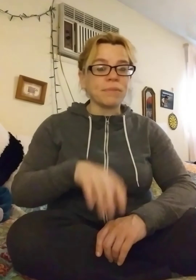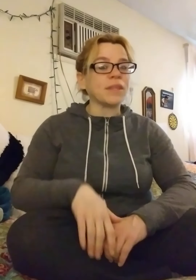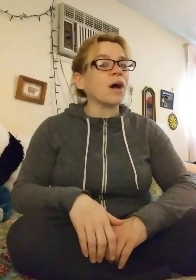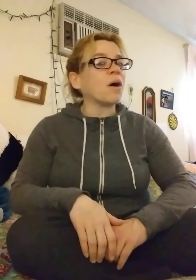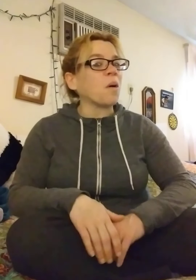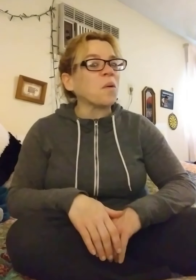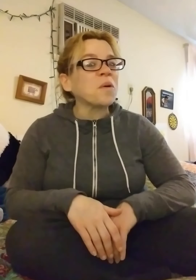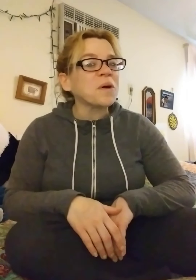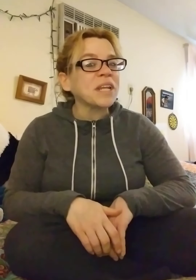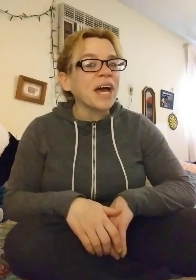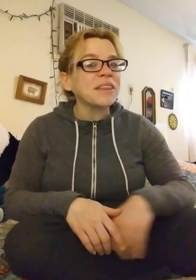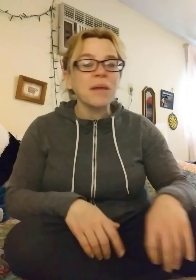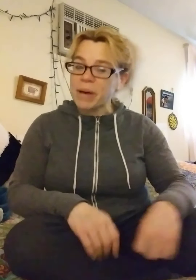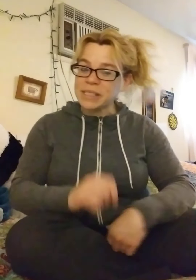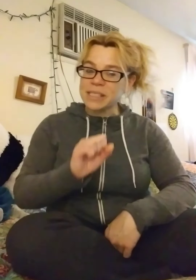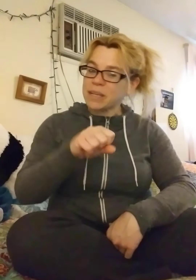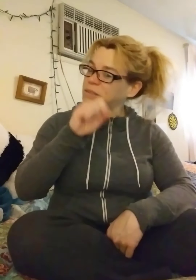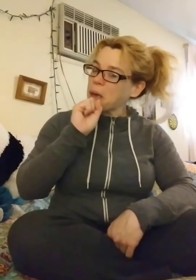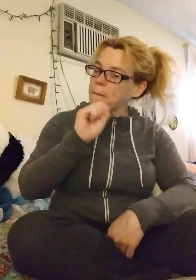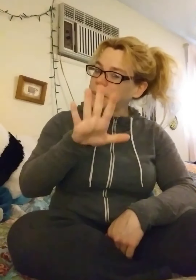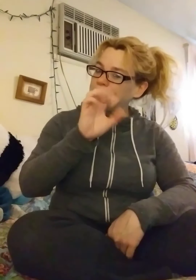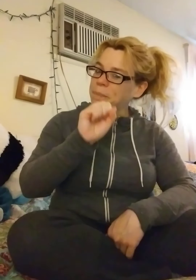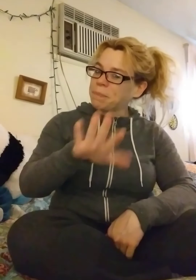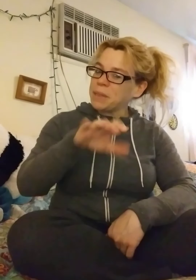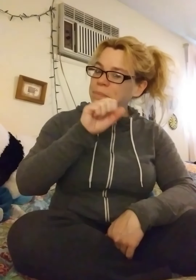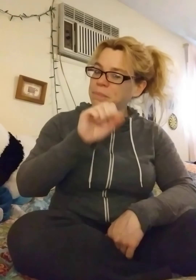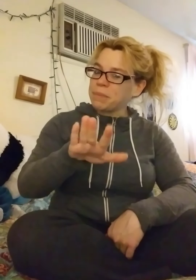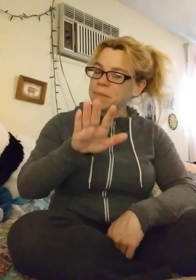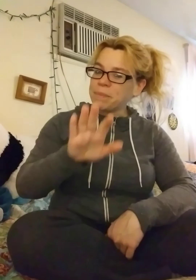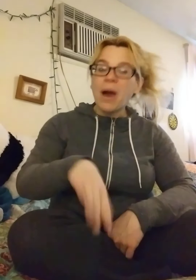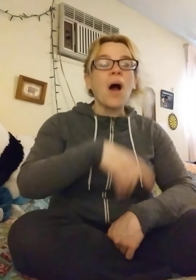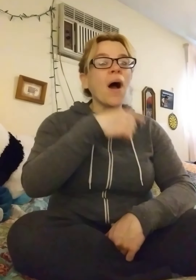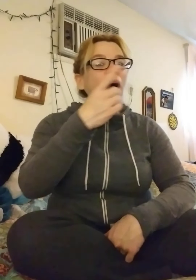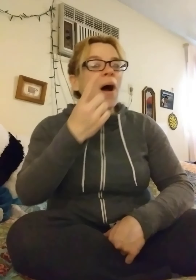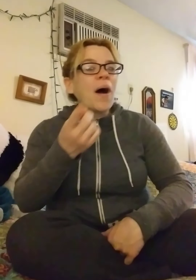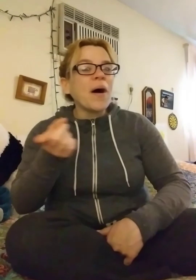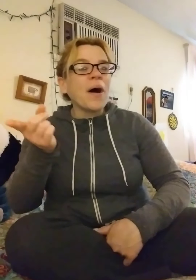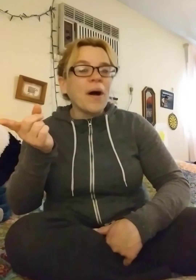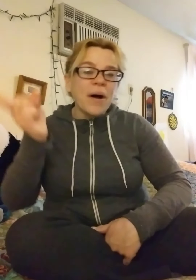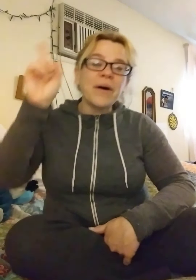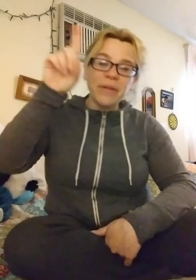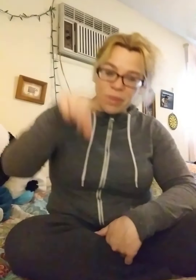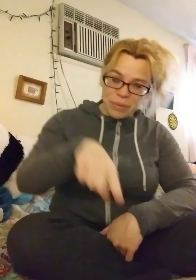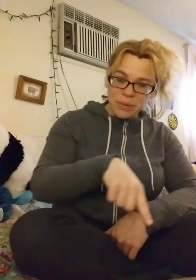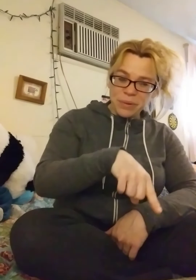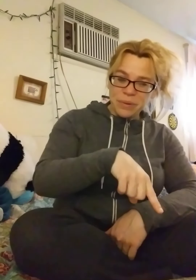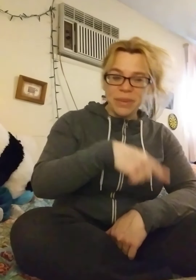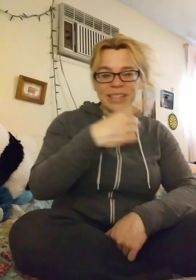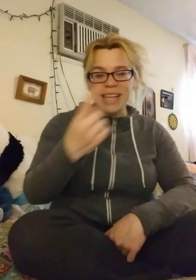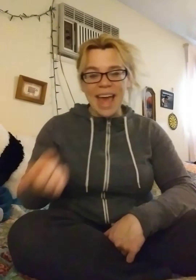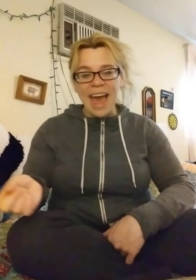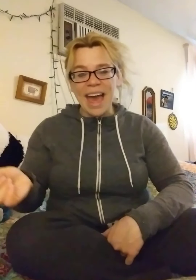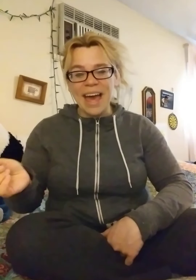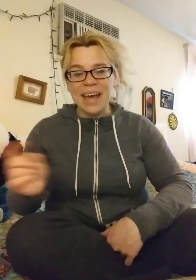The horn on the bus goes beep, beep, beep all through the